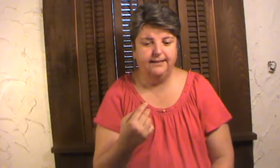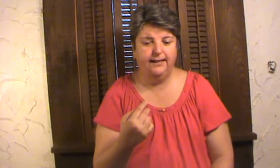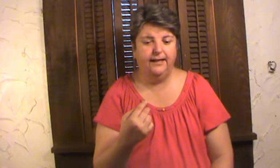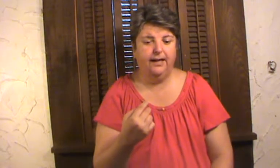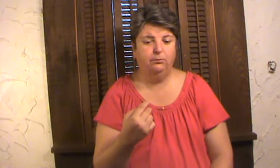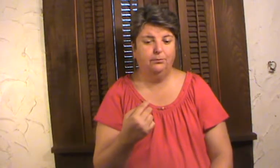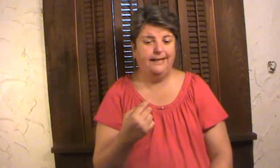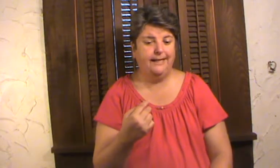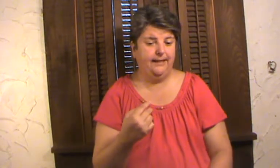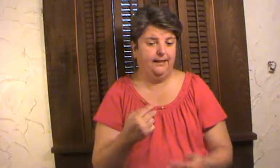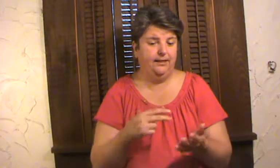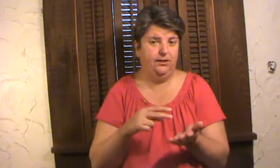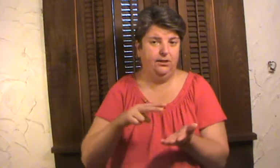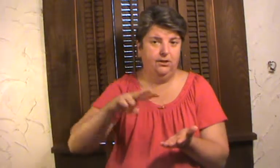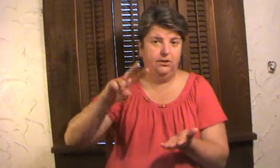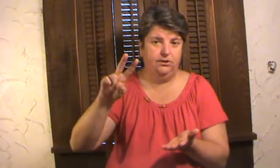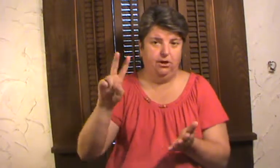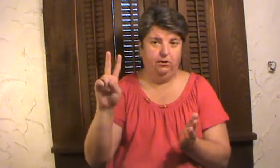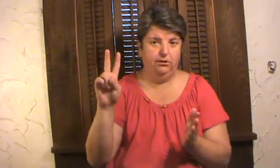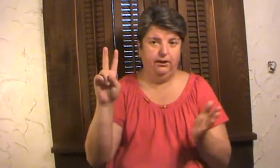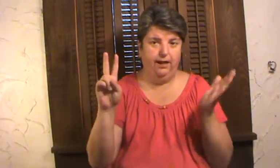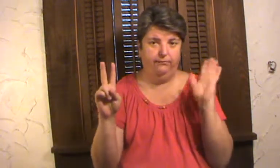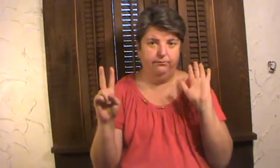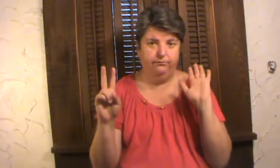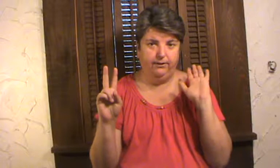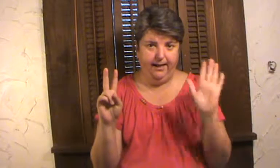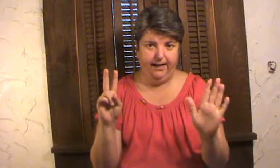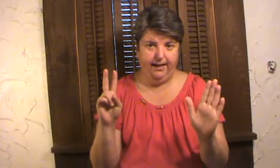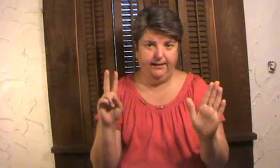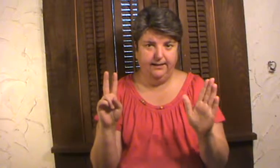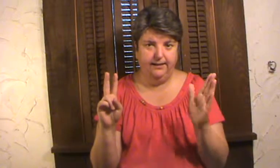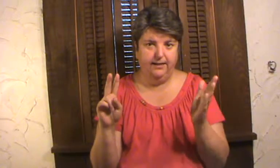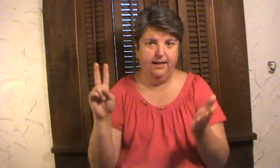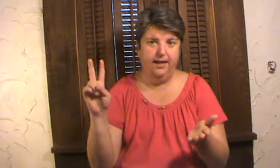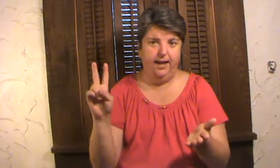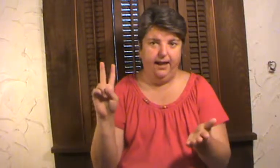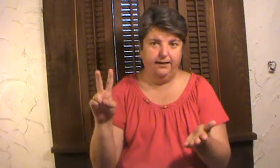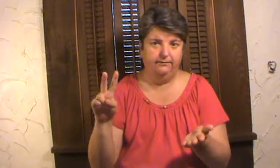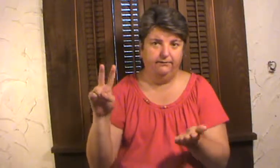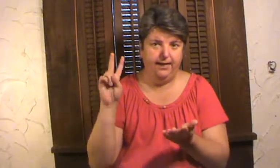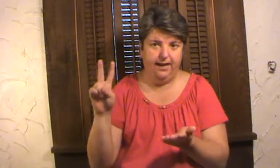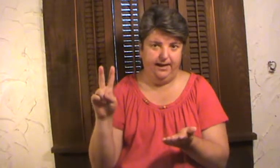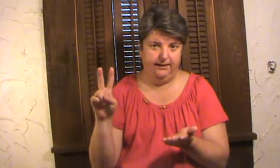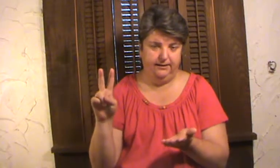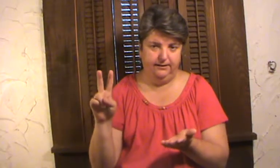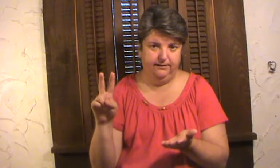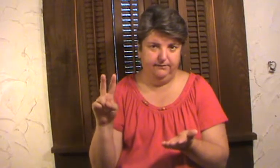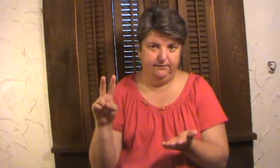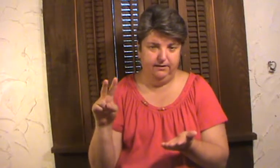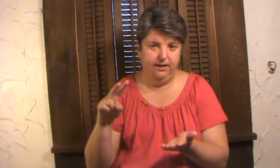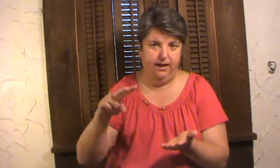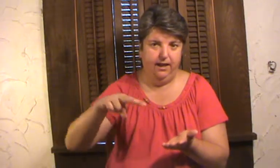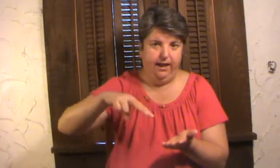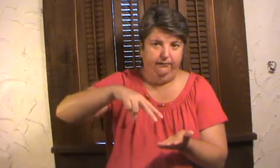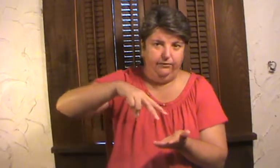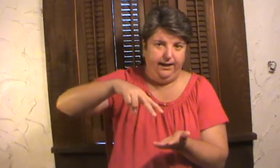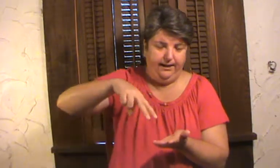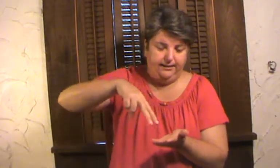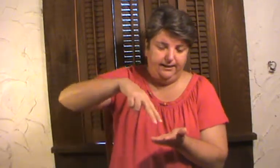Dancing and reading. So you're going to have your flat hand and a V hand. And for dancing,